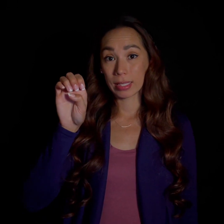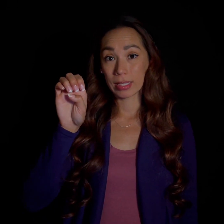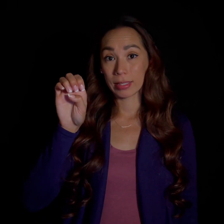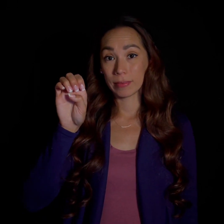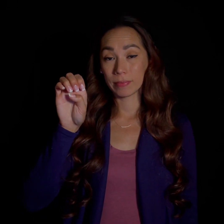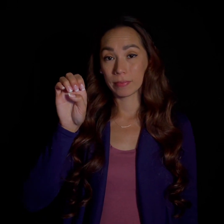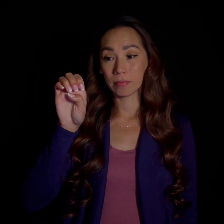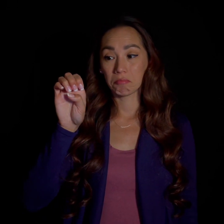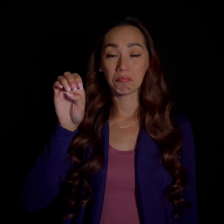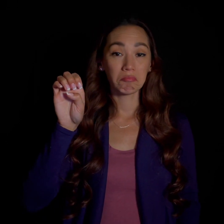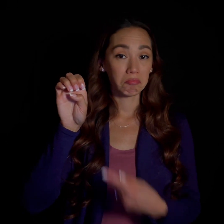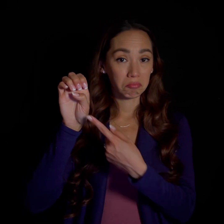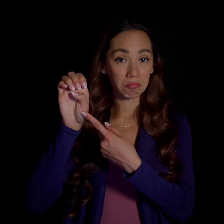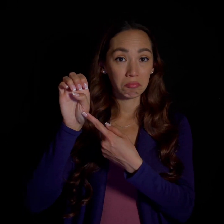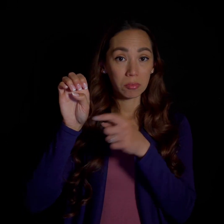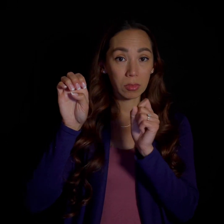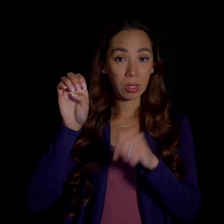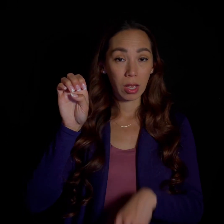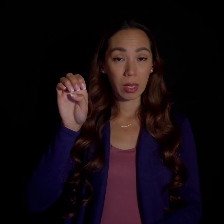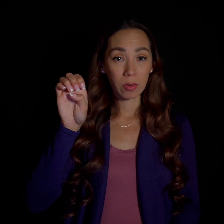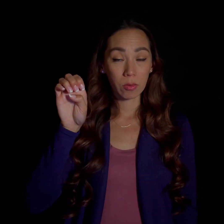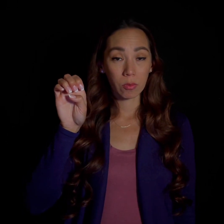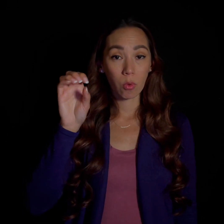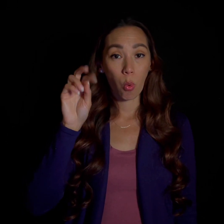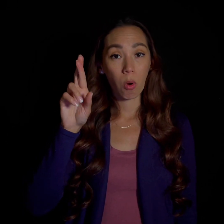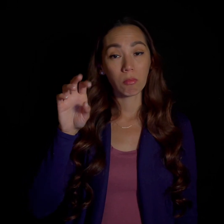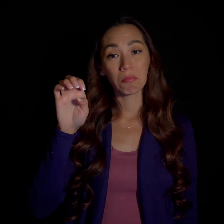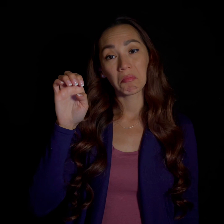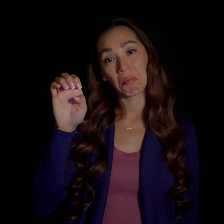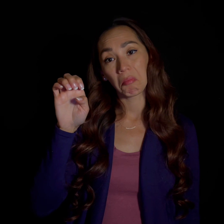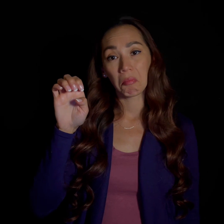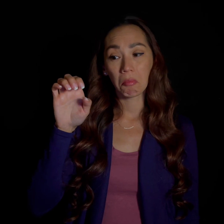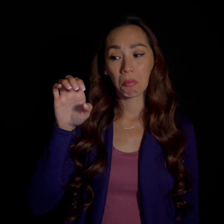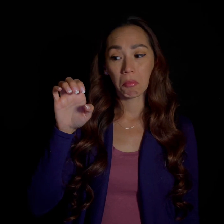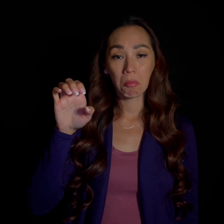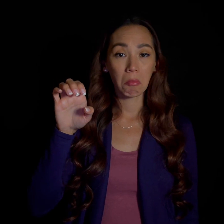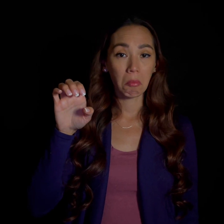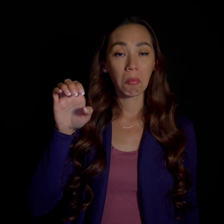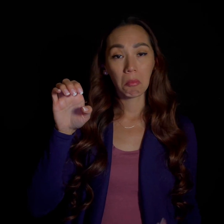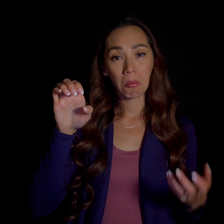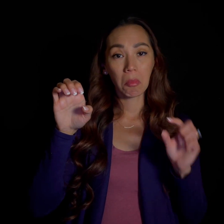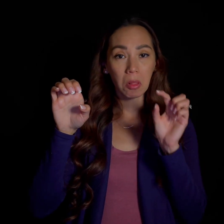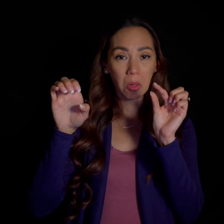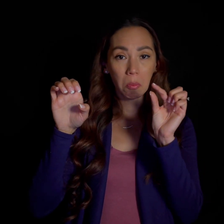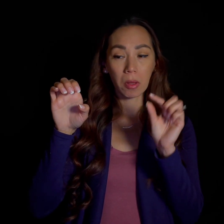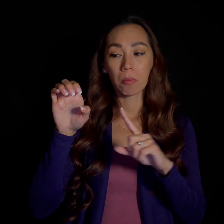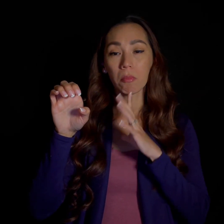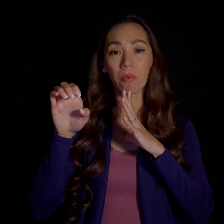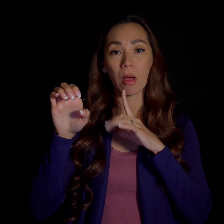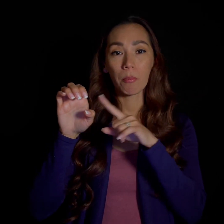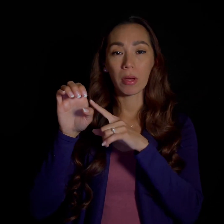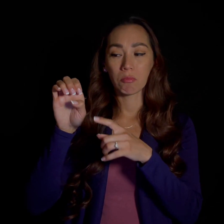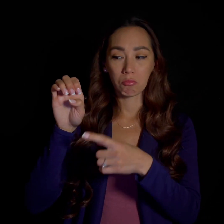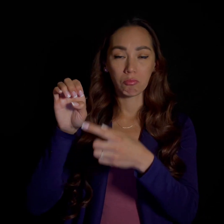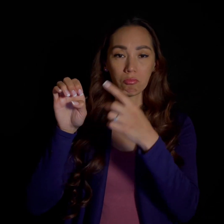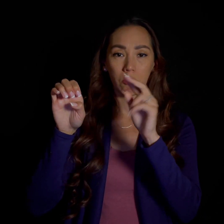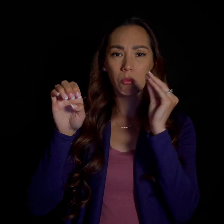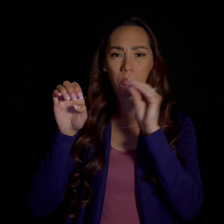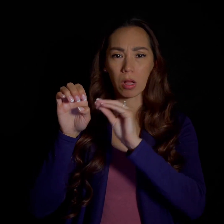Now with E, you can have it squeezed in pretty tight, or you can kind of loosen it up as long as